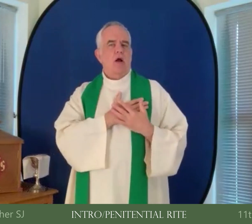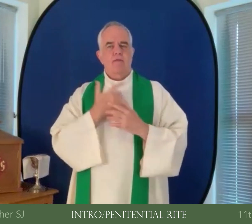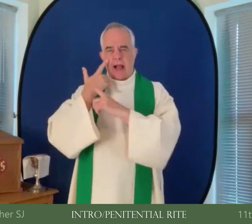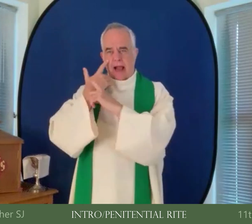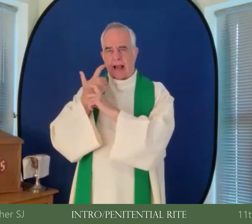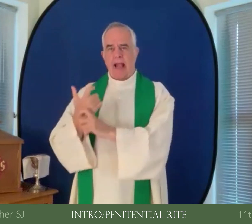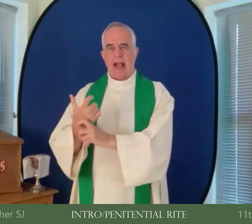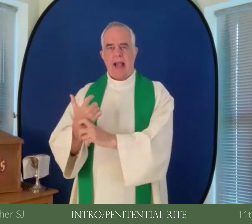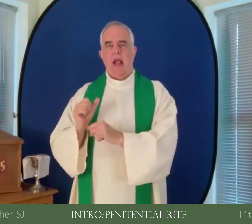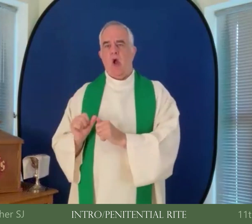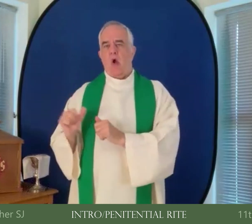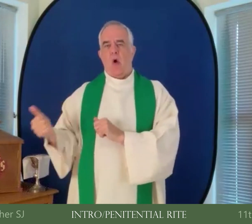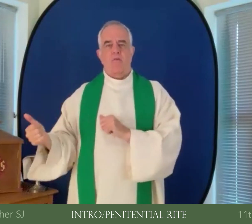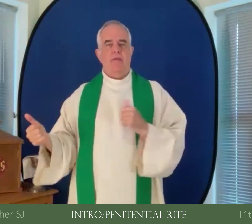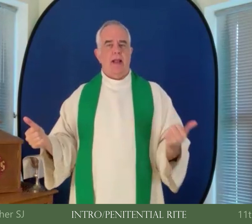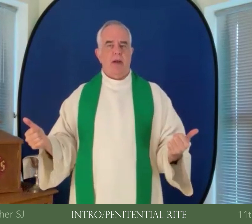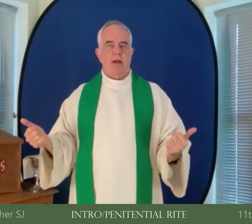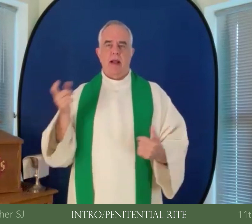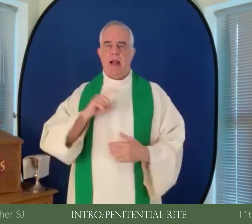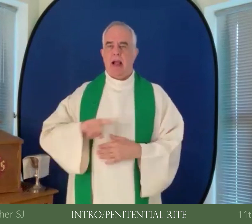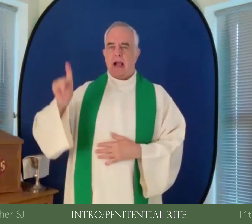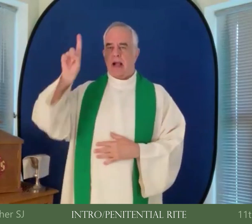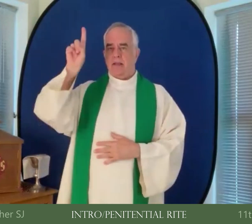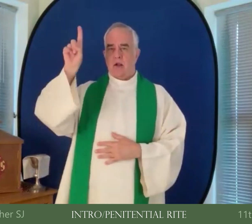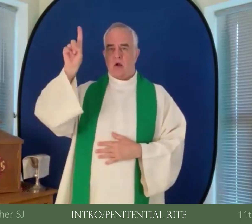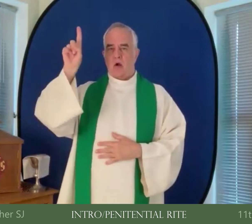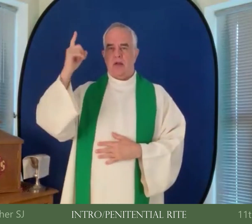love and care of neighbour and God